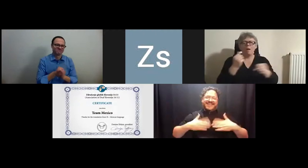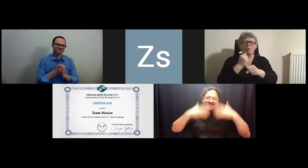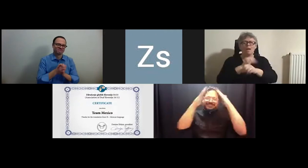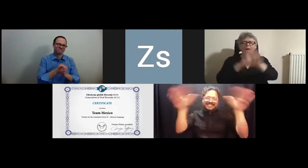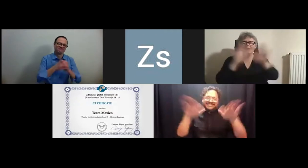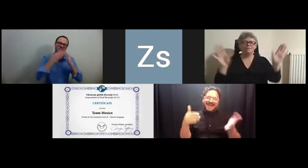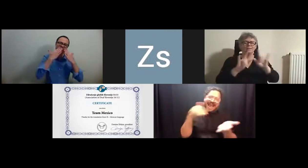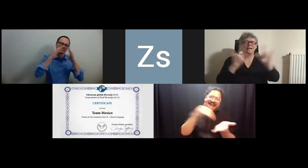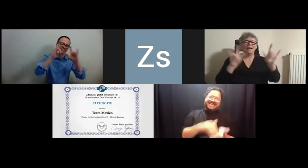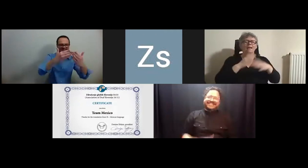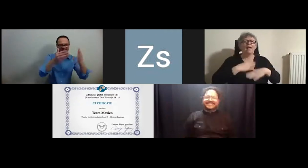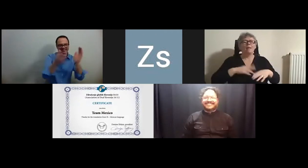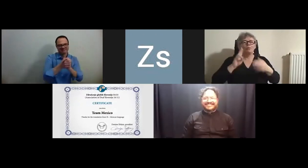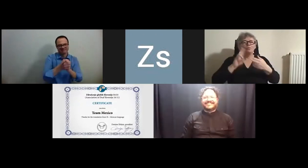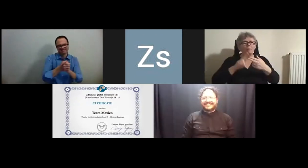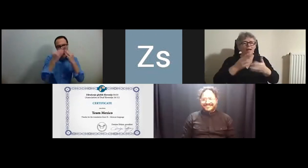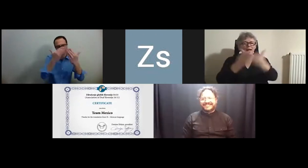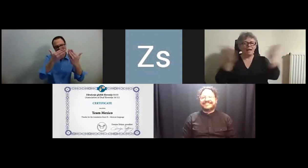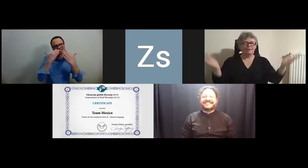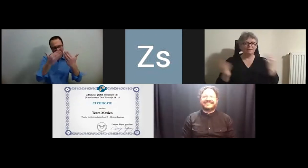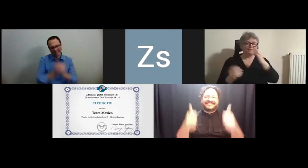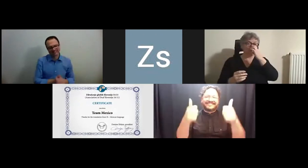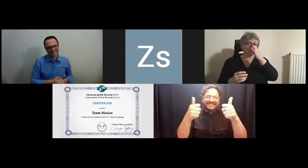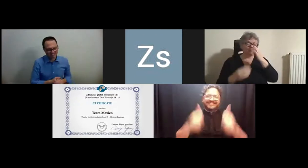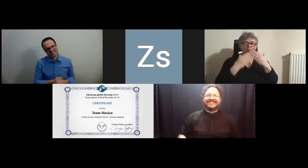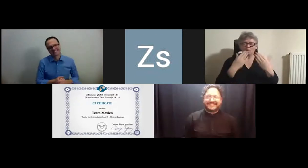Great job. And Merry Christmas.